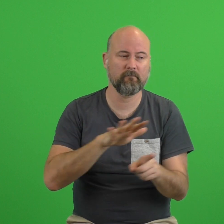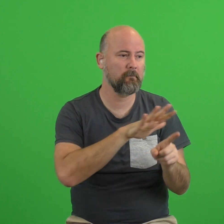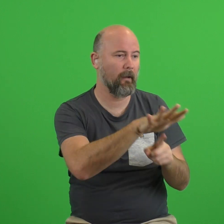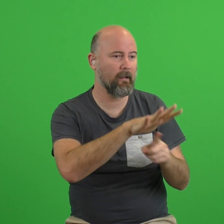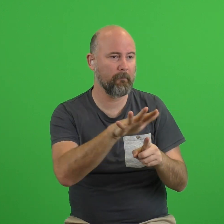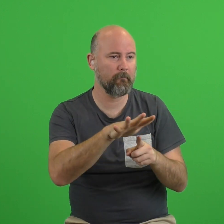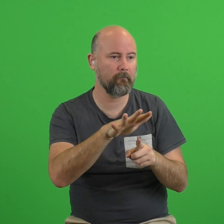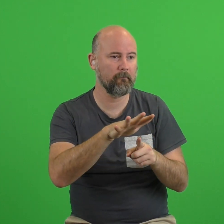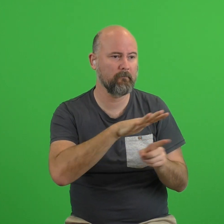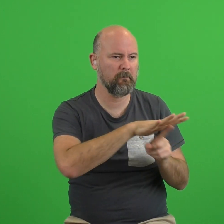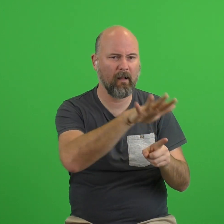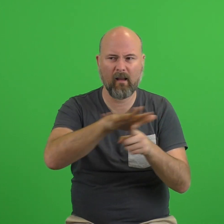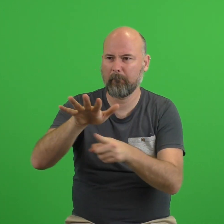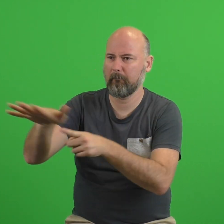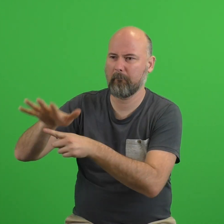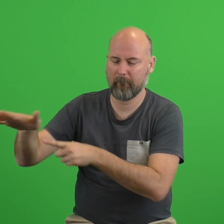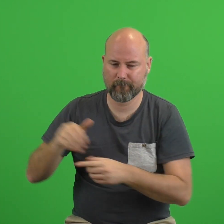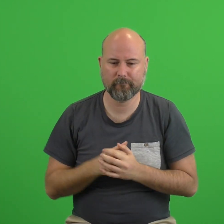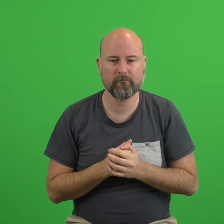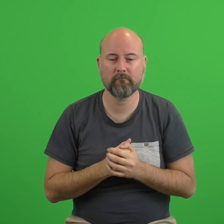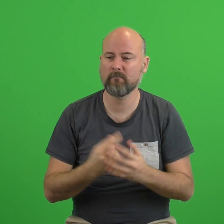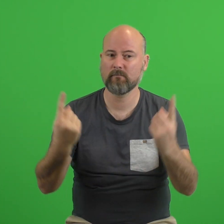The sign for blame is also a great example.